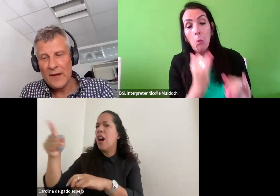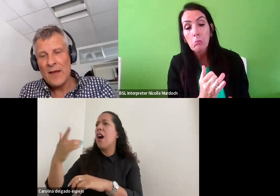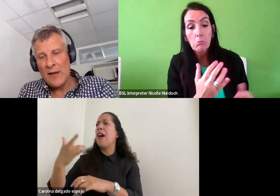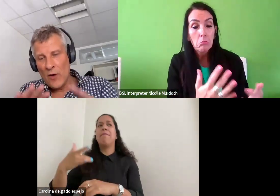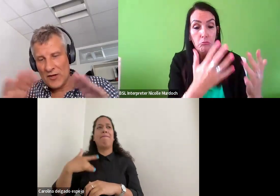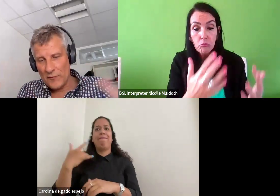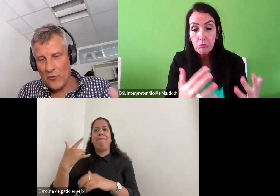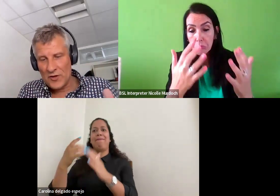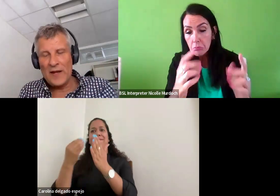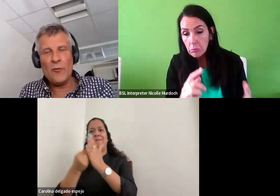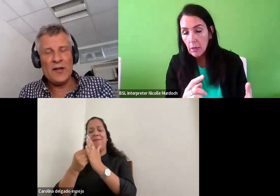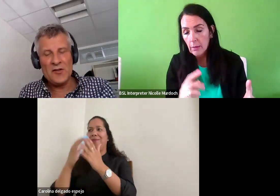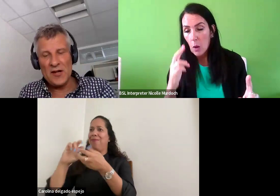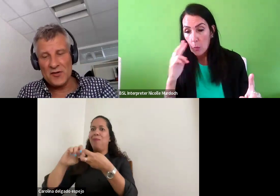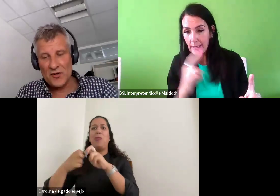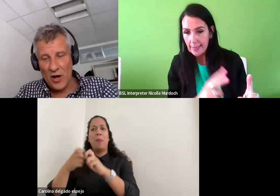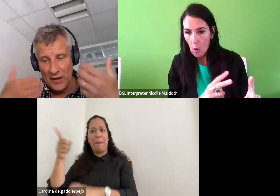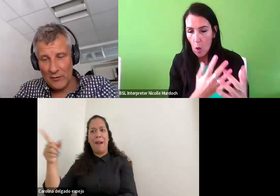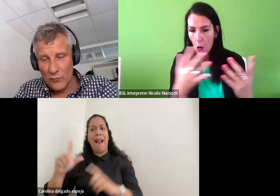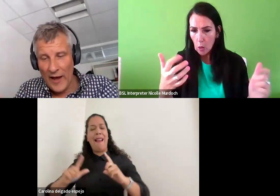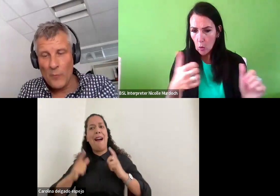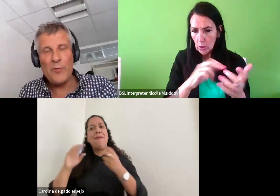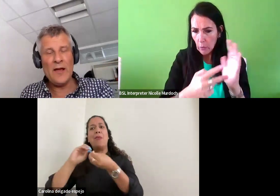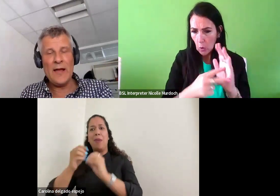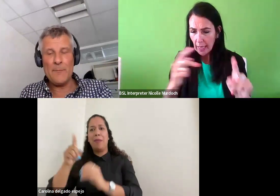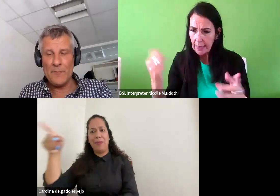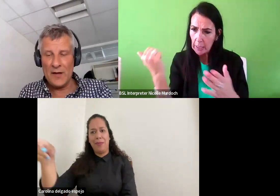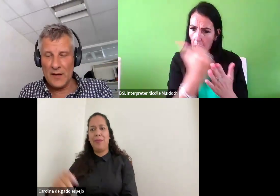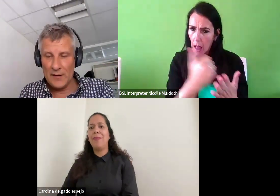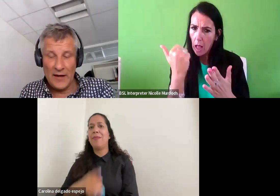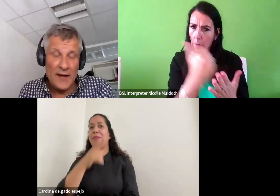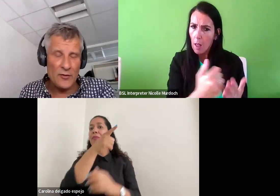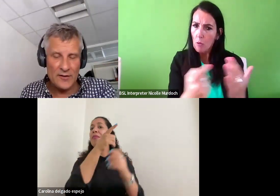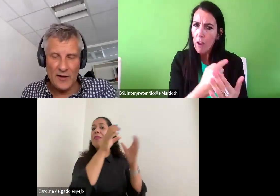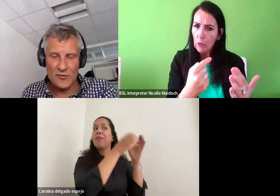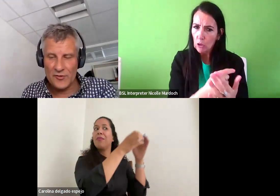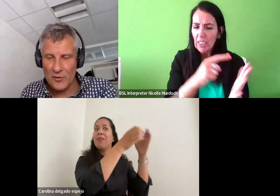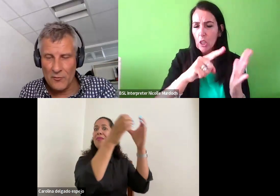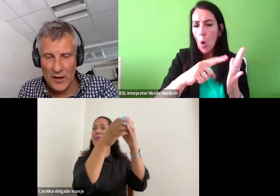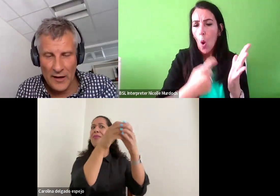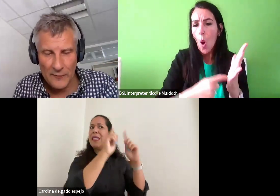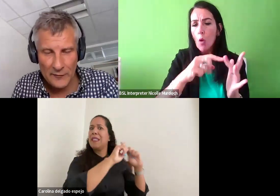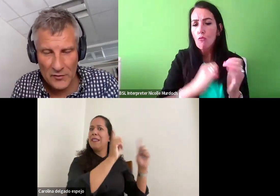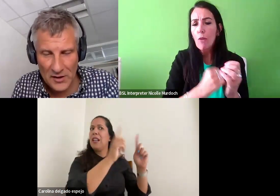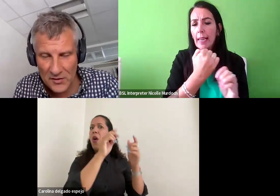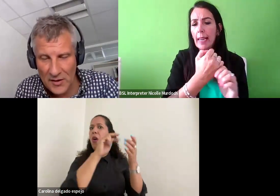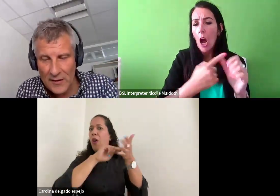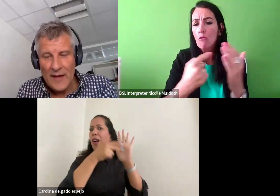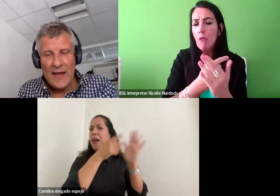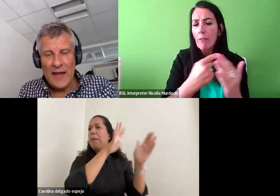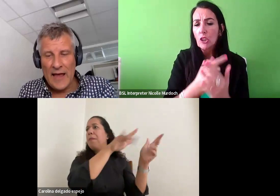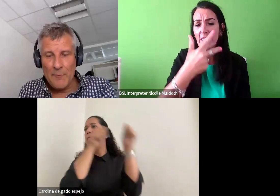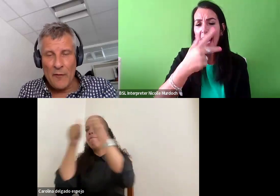what we saw, in fact, was, of course, many organizations coming to help the 800,000 or so